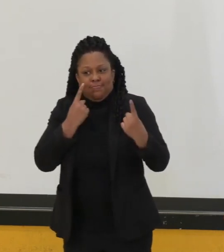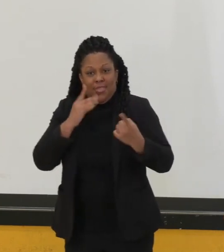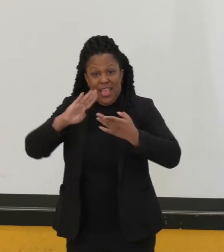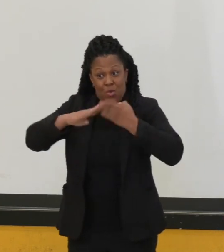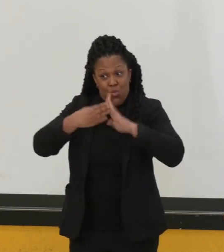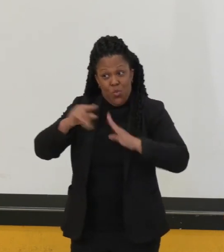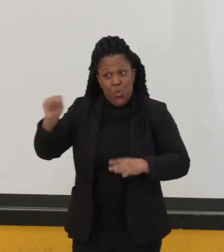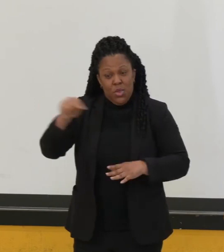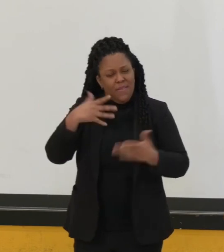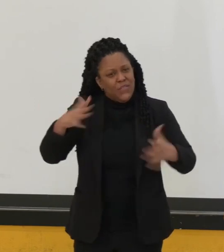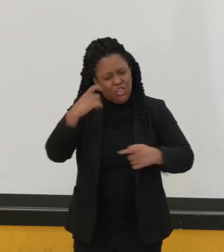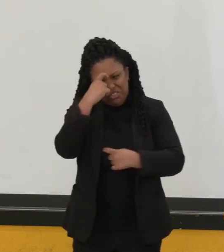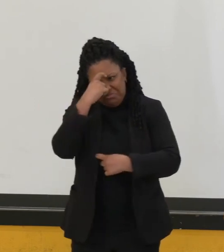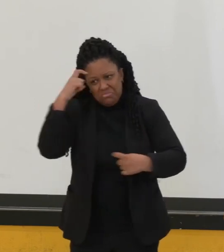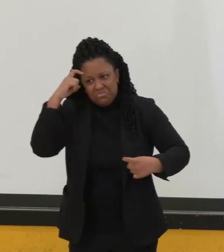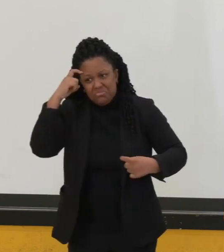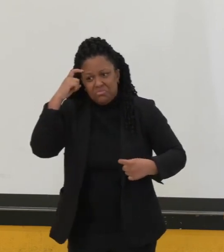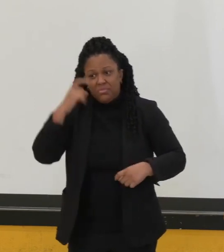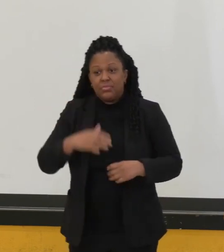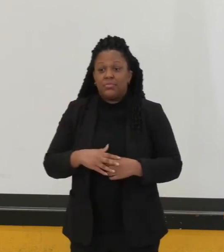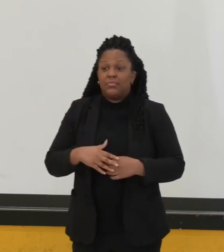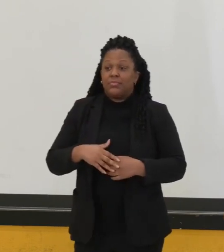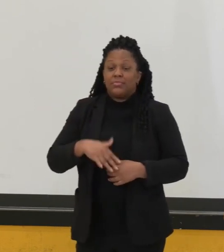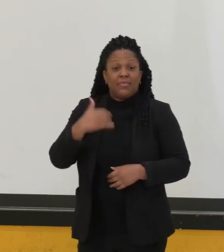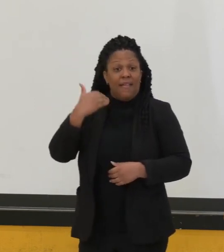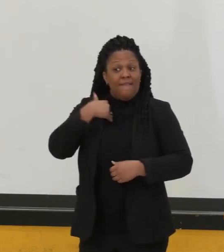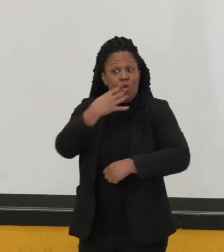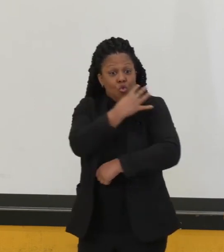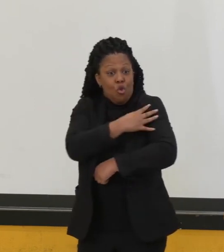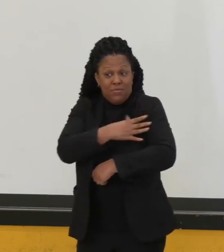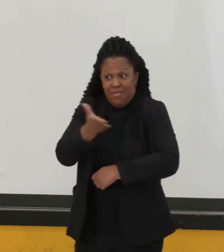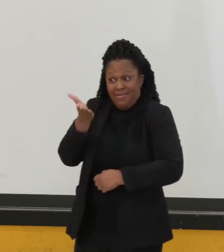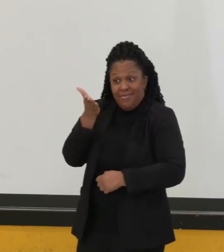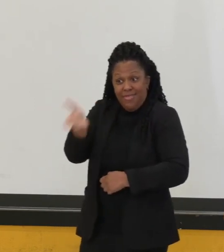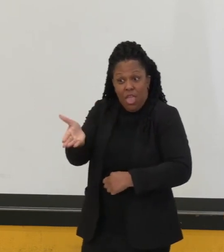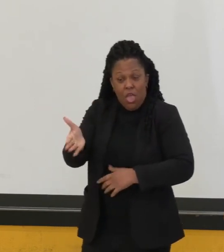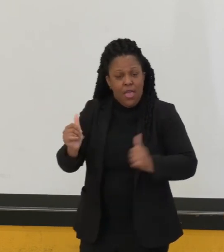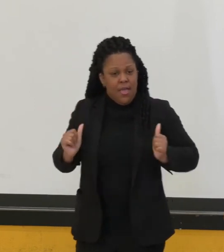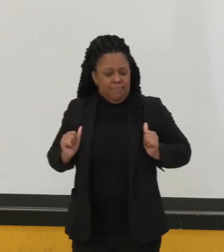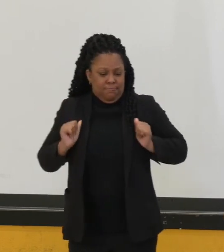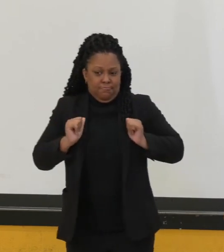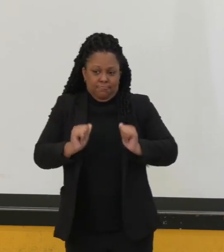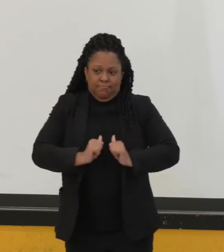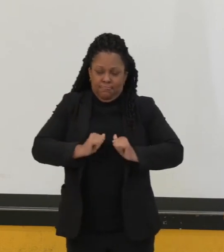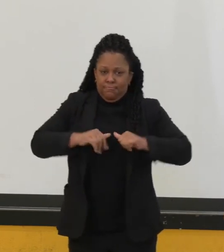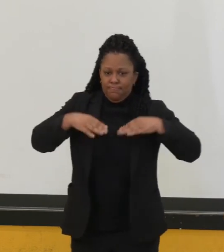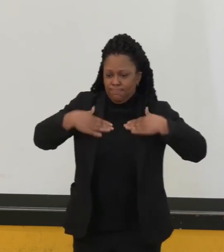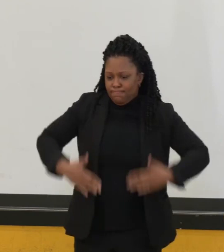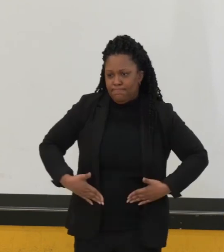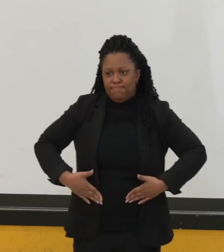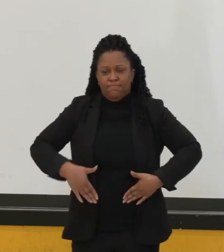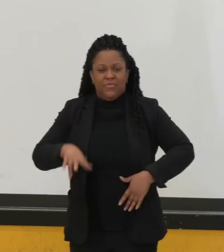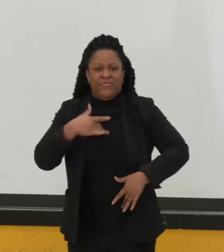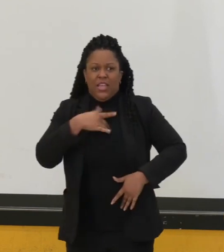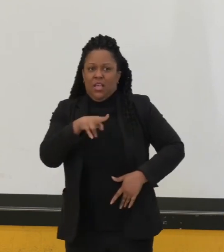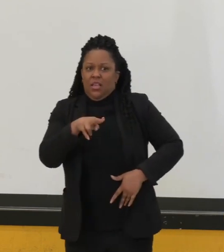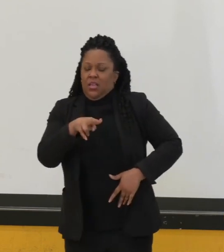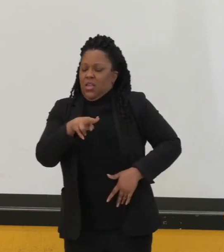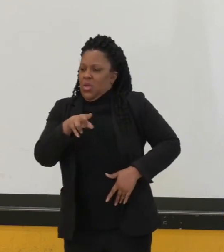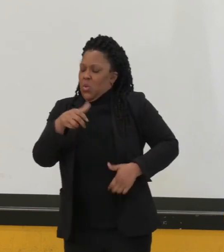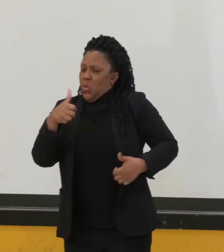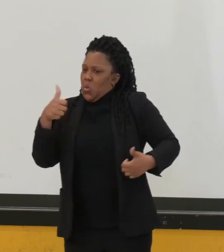having uniformed officers is enough to trigger people and to cause situations to escalate. And those things have been given consideration.